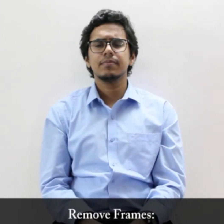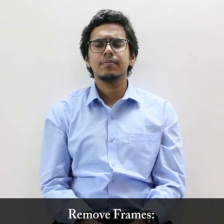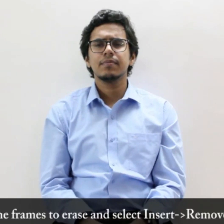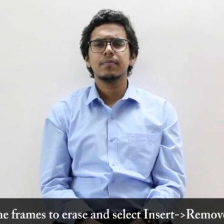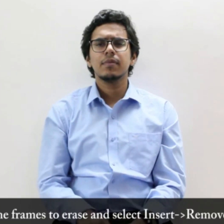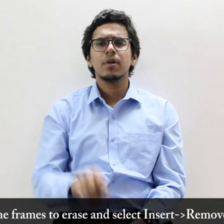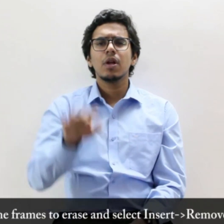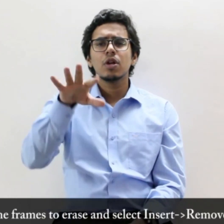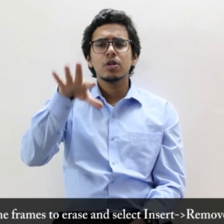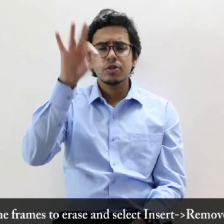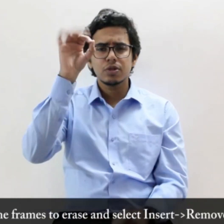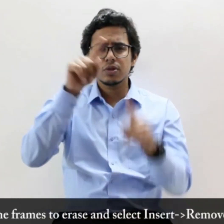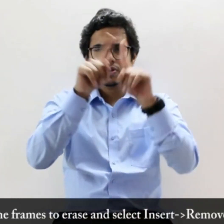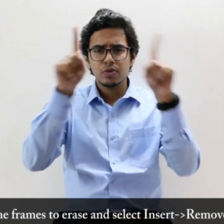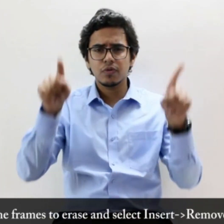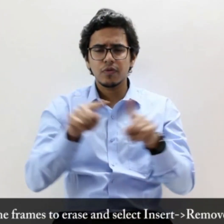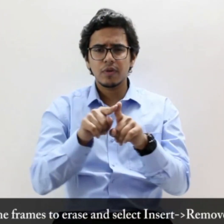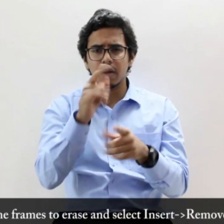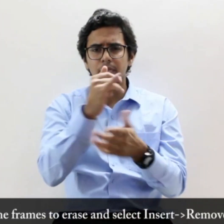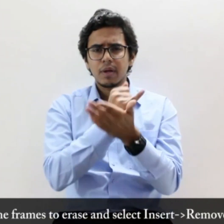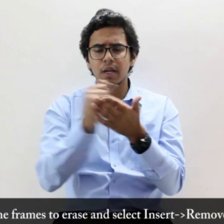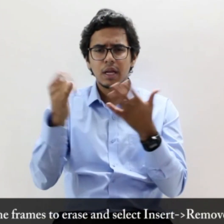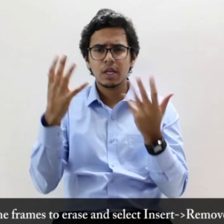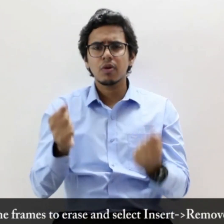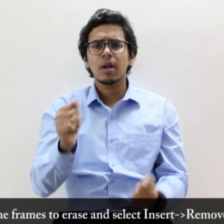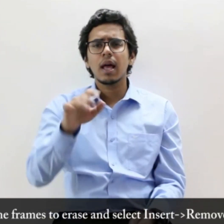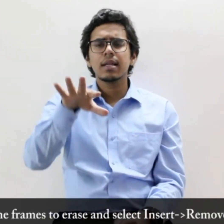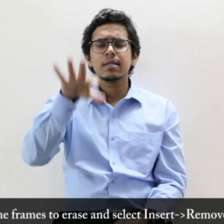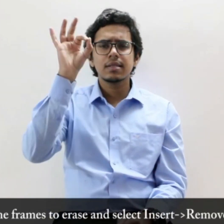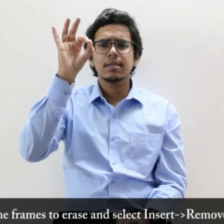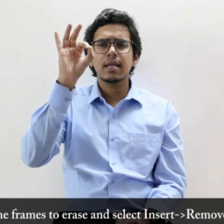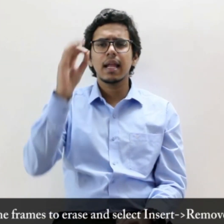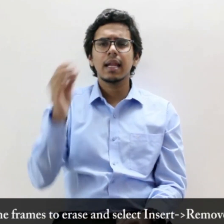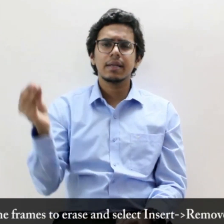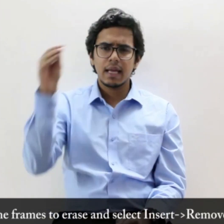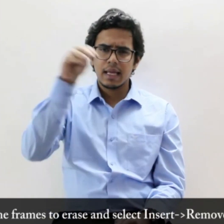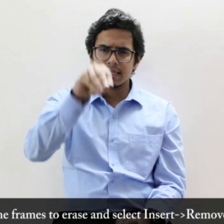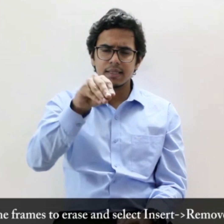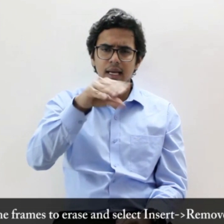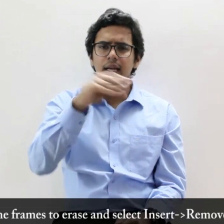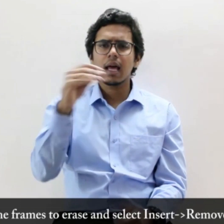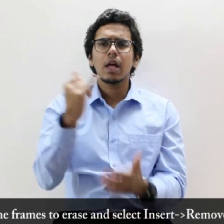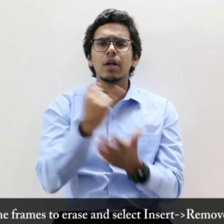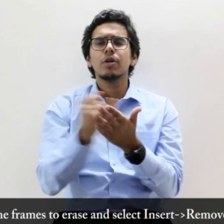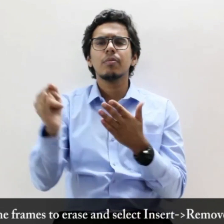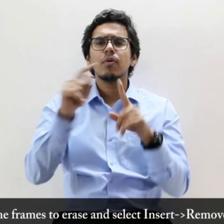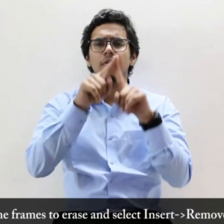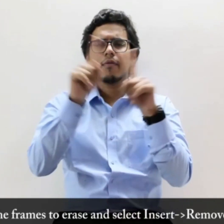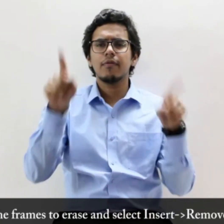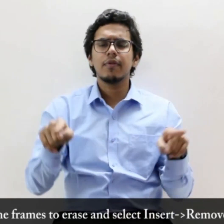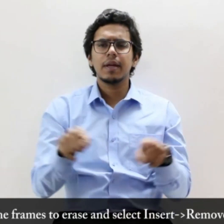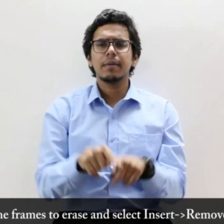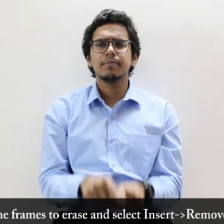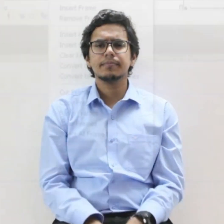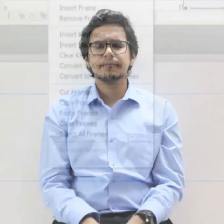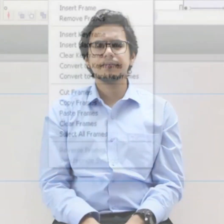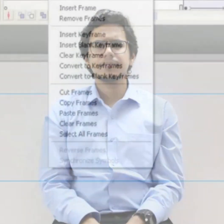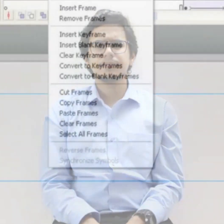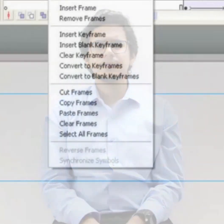Choose the frames to erase and select Insert Remove Frames.